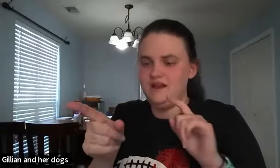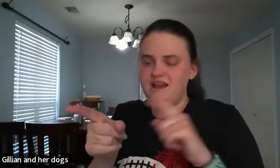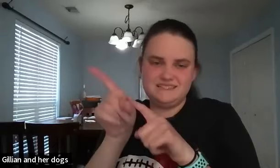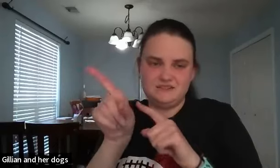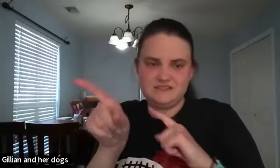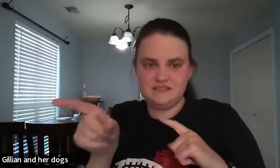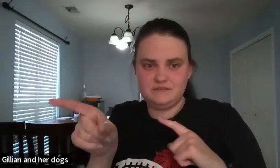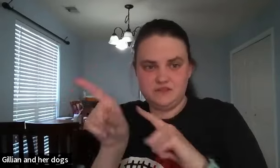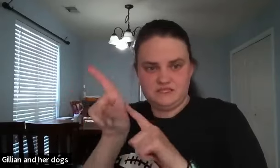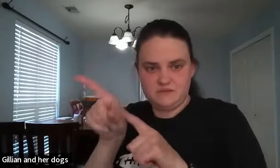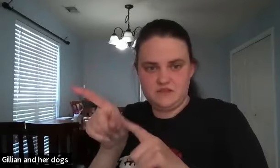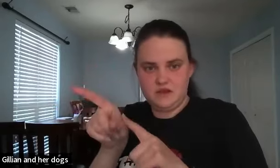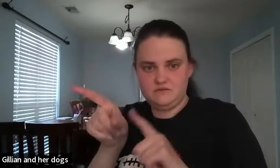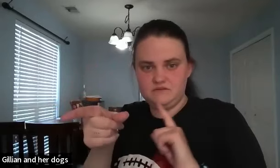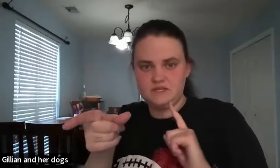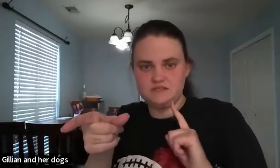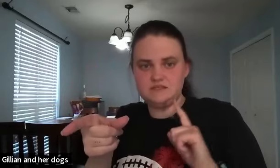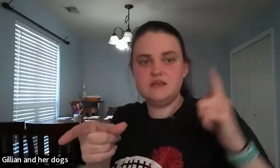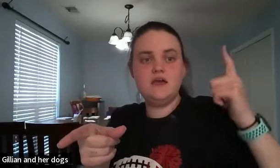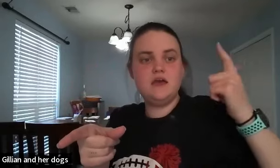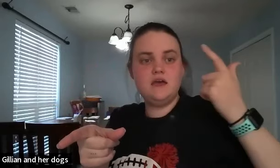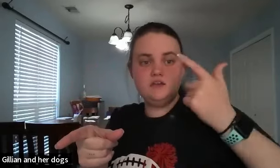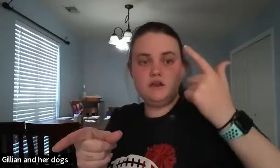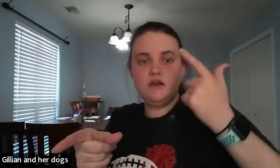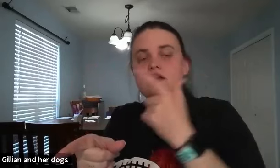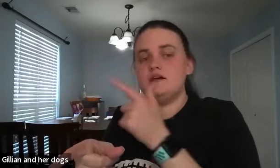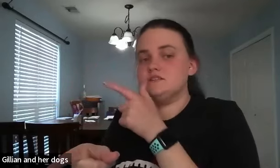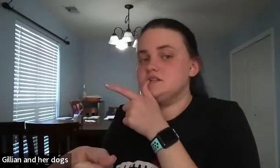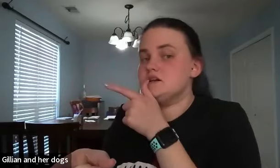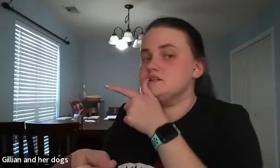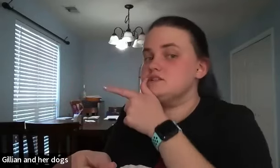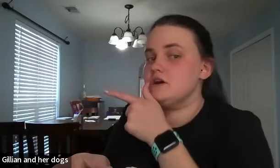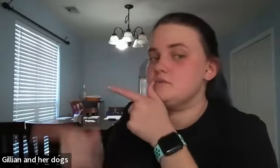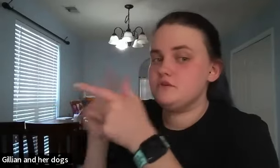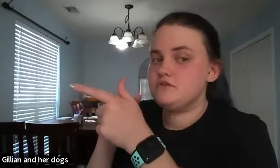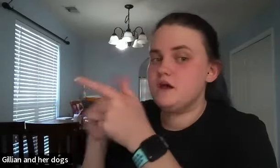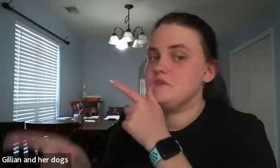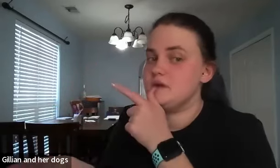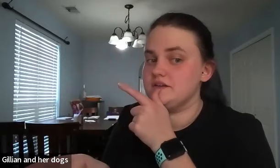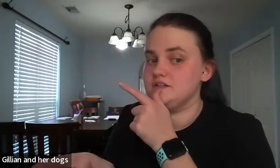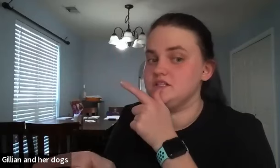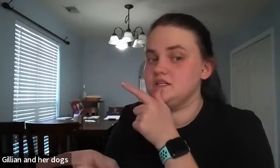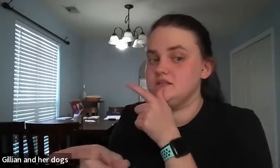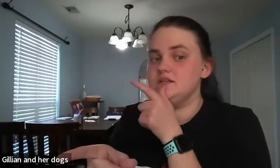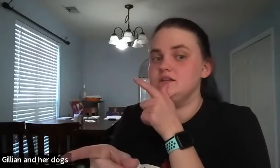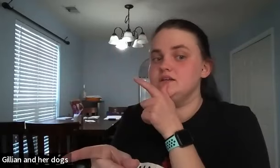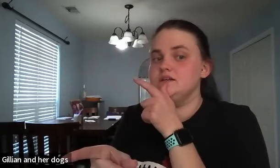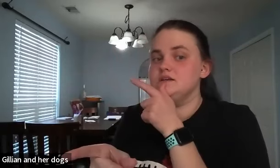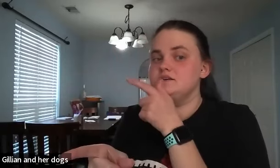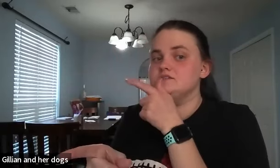I still typically stick my thumb out. That makes sense. Your other L's going to start with your thumb on the back of your chin. So